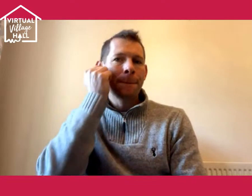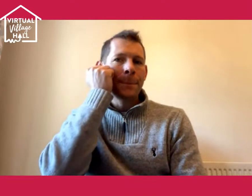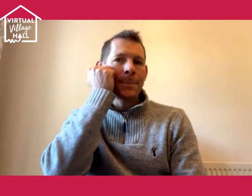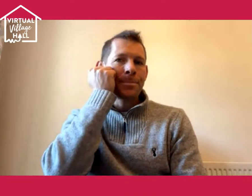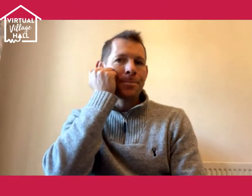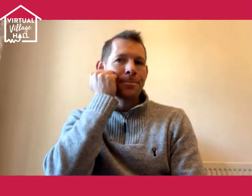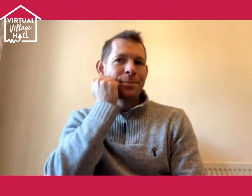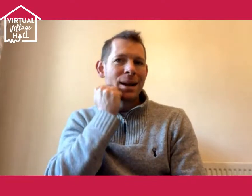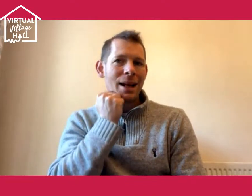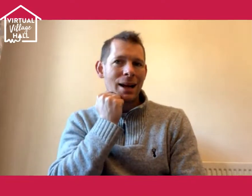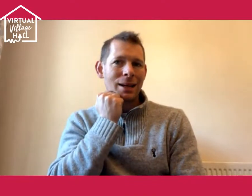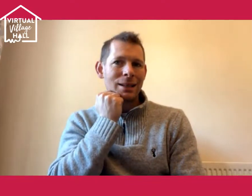for hair. So black,